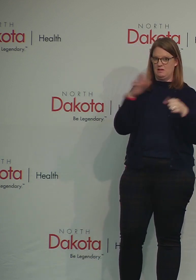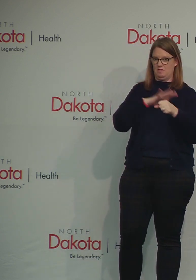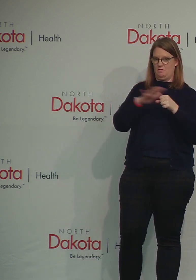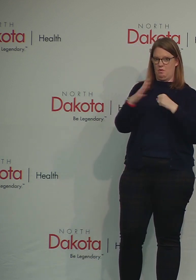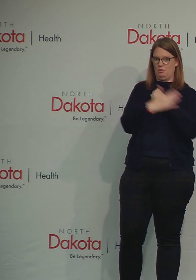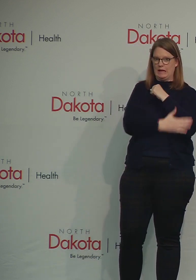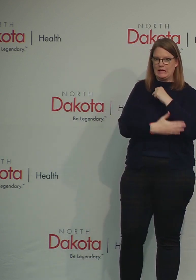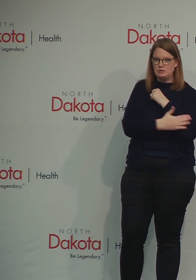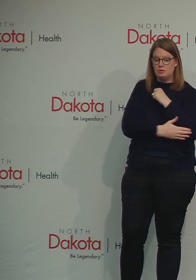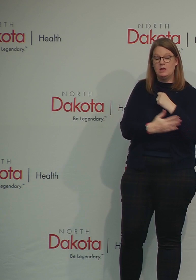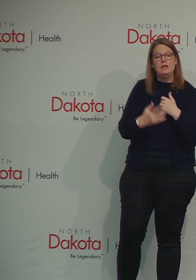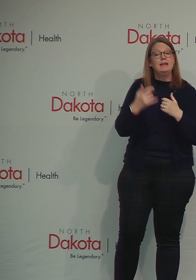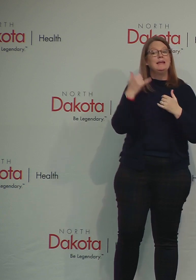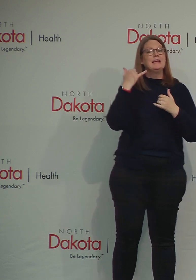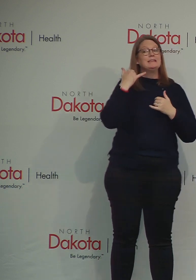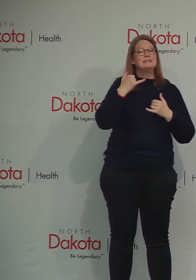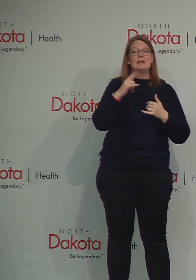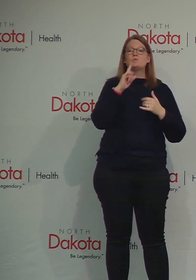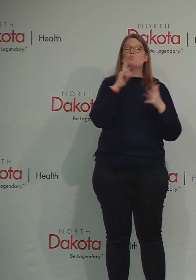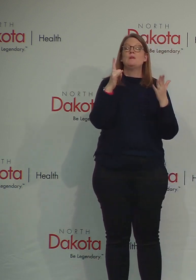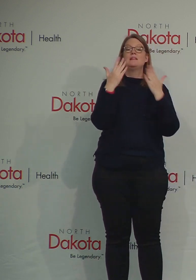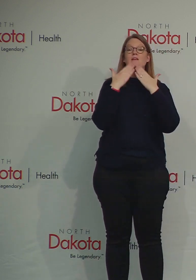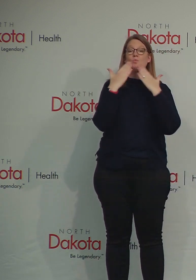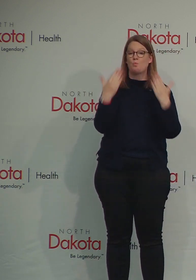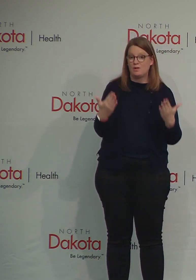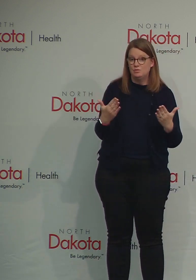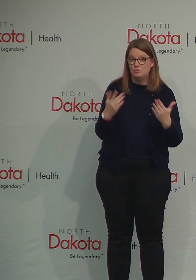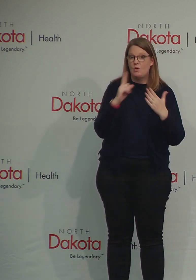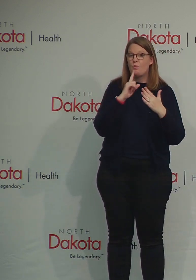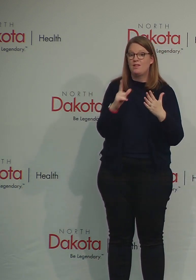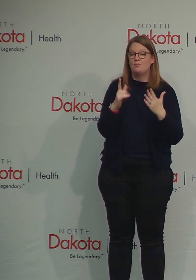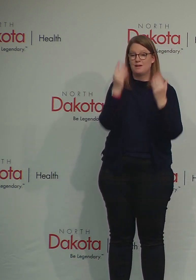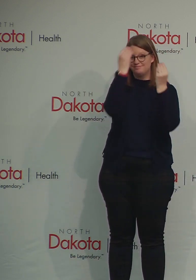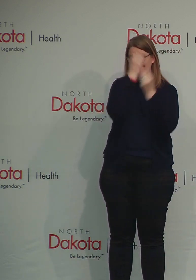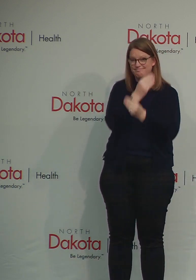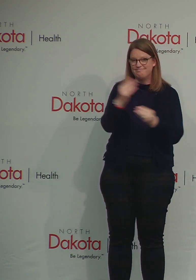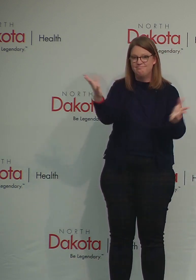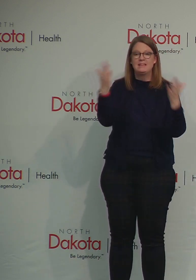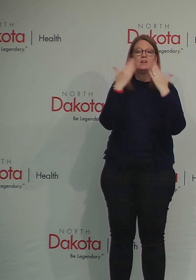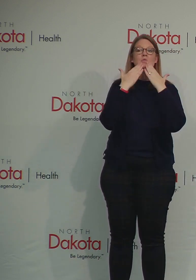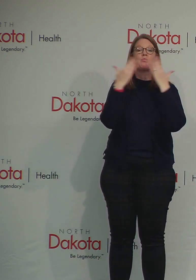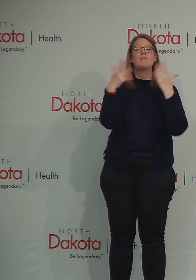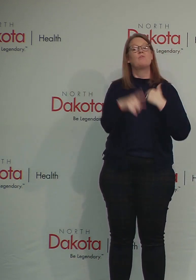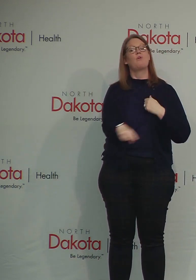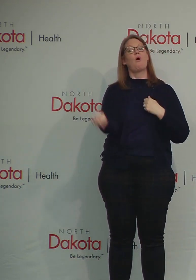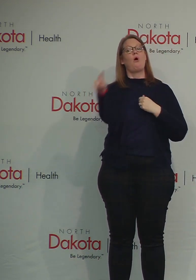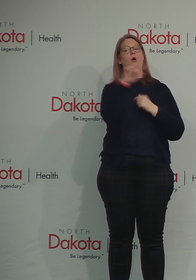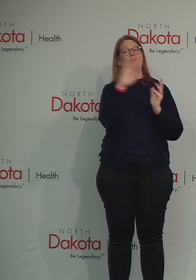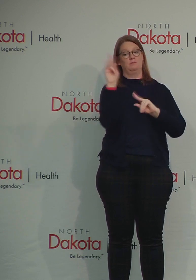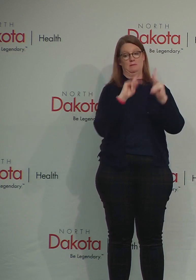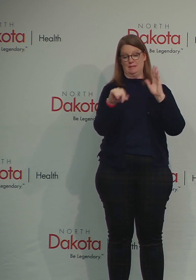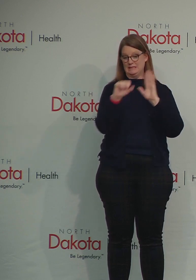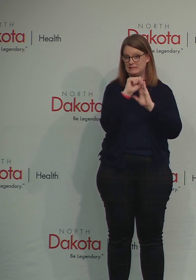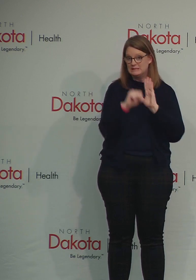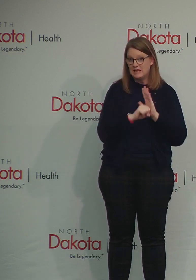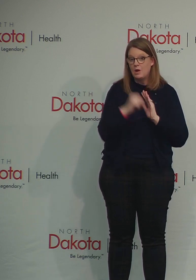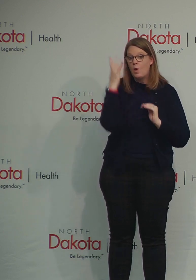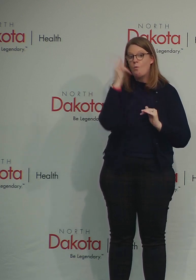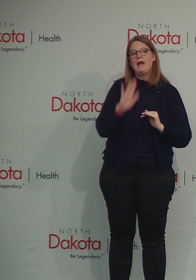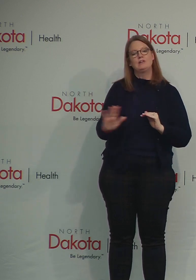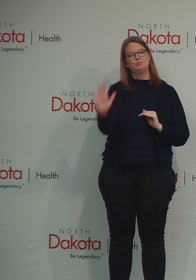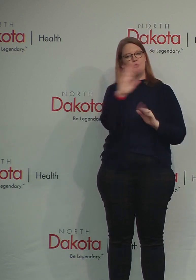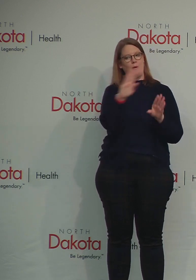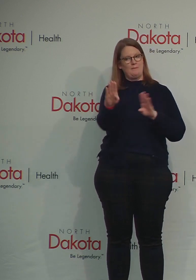certainly today a key point of gratitude that I want to share with all of the citizens of this state, because it's your actions that are leading